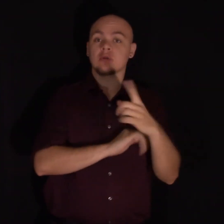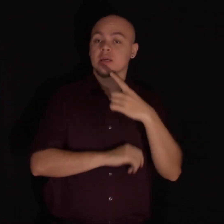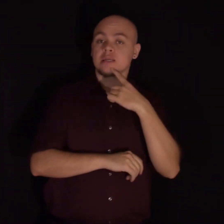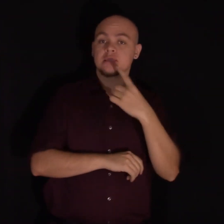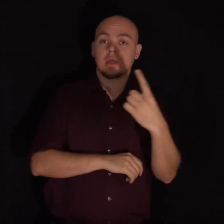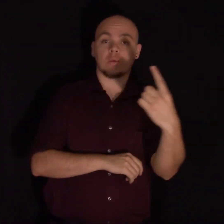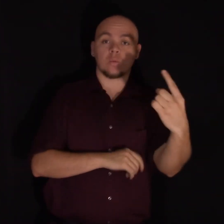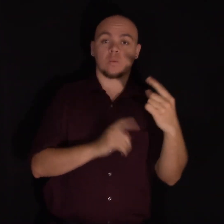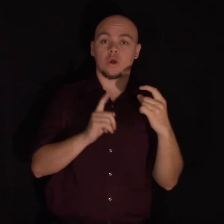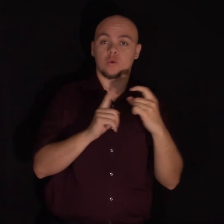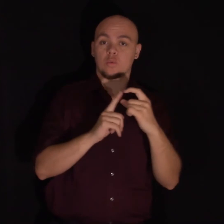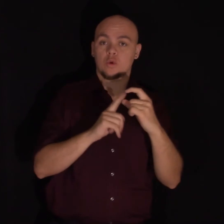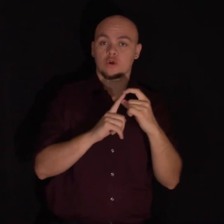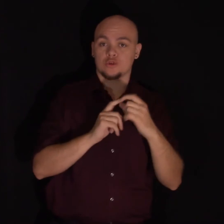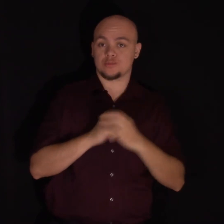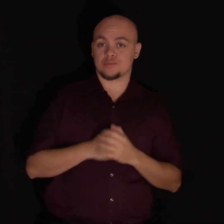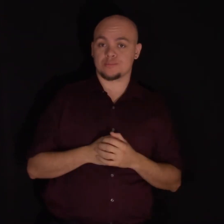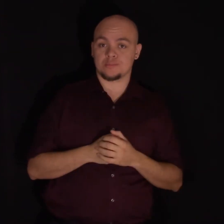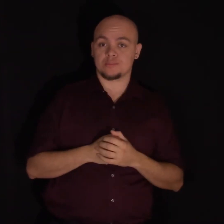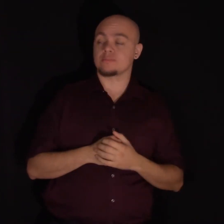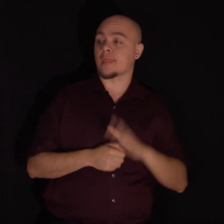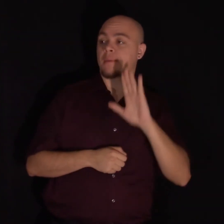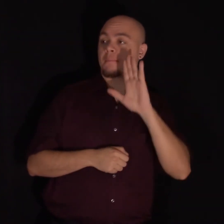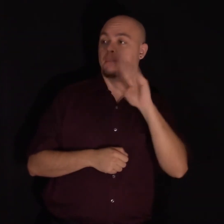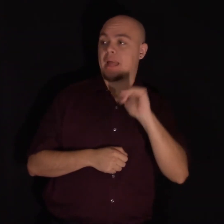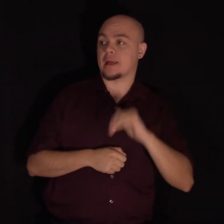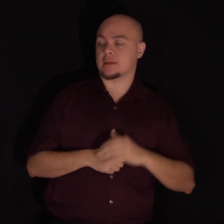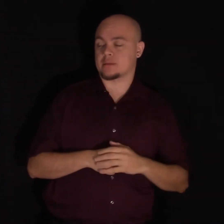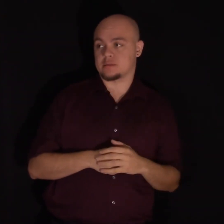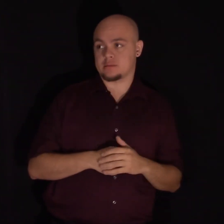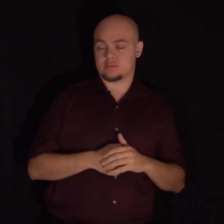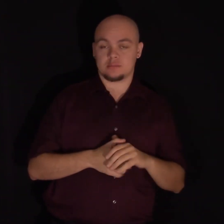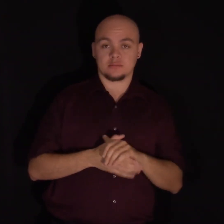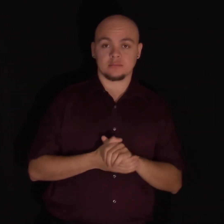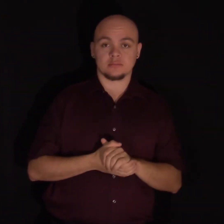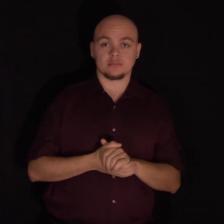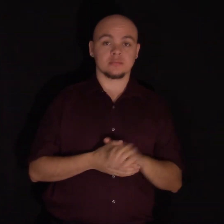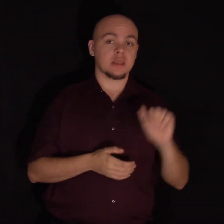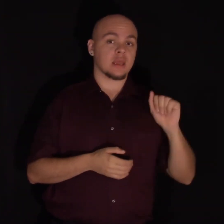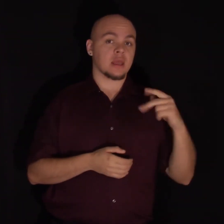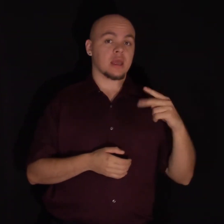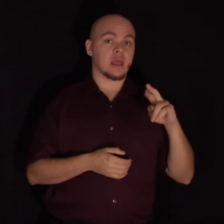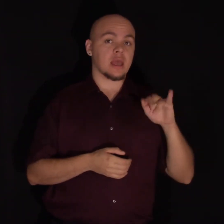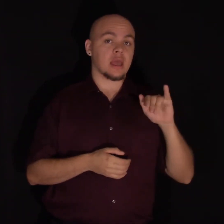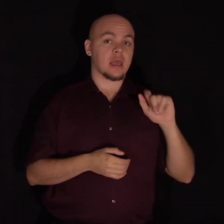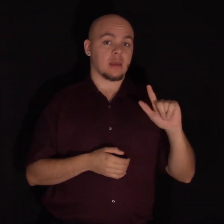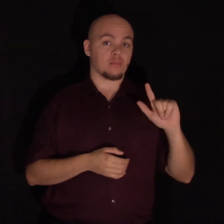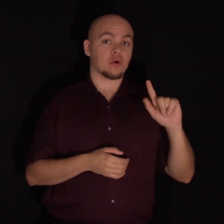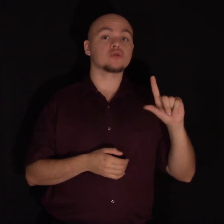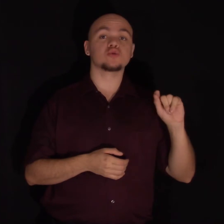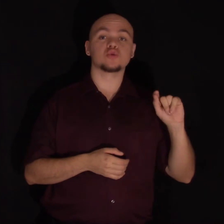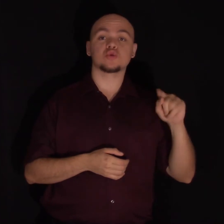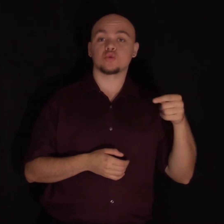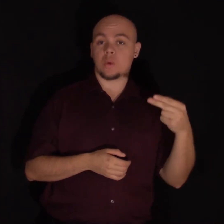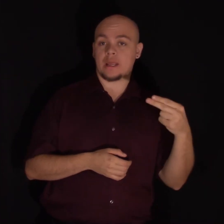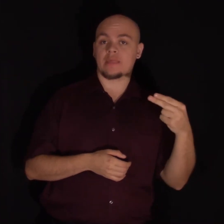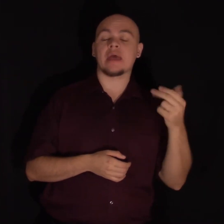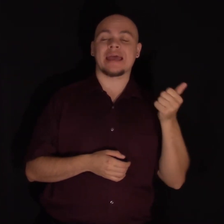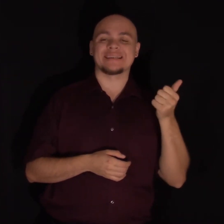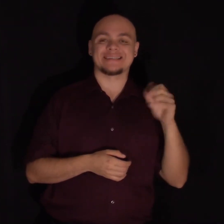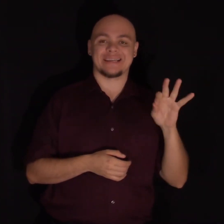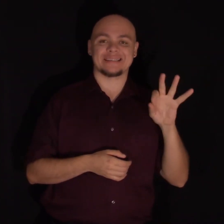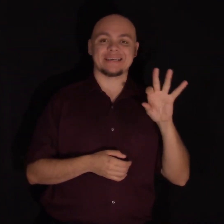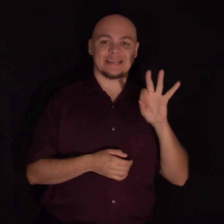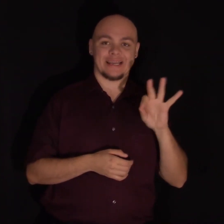one word in the darkness, "Bye." It was April 20th, 1999.